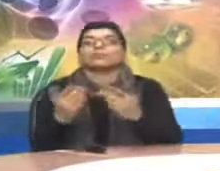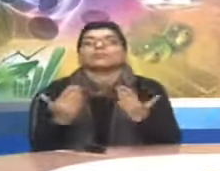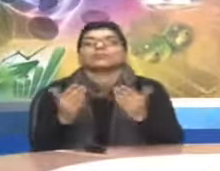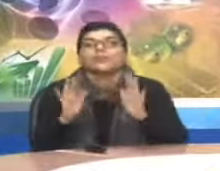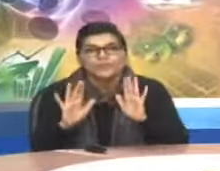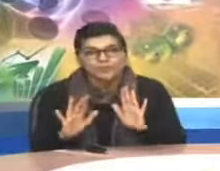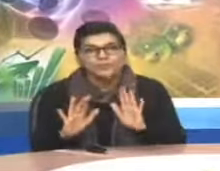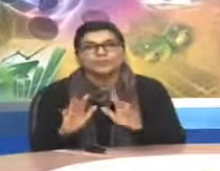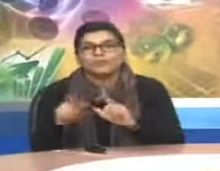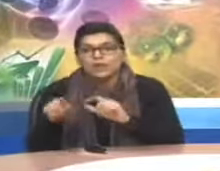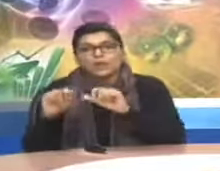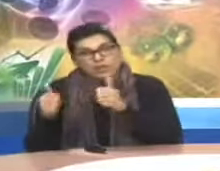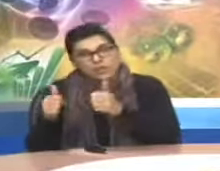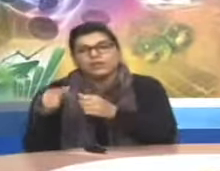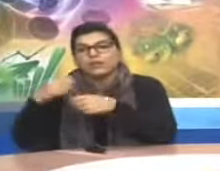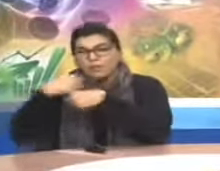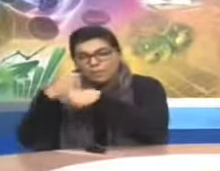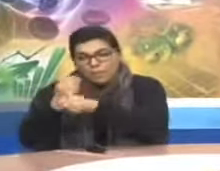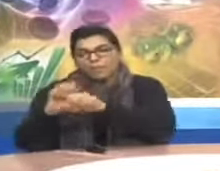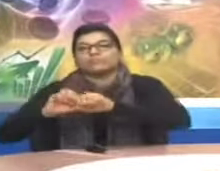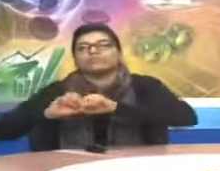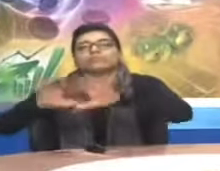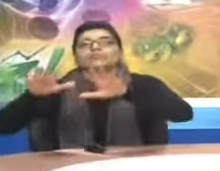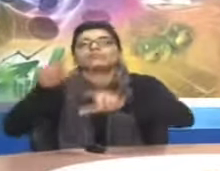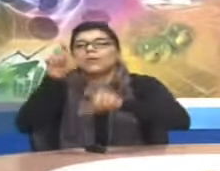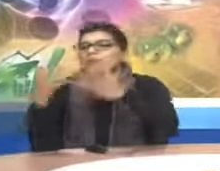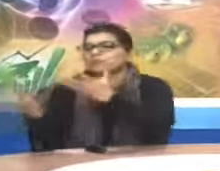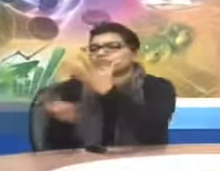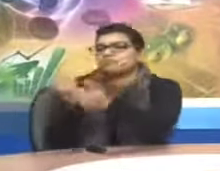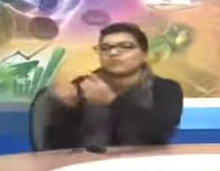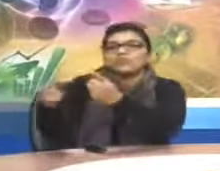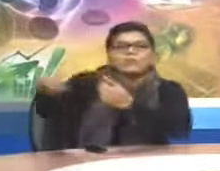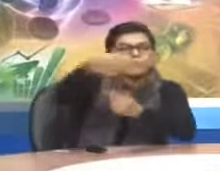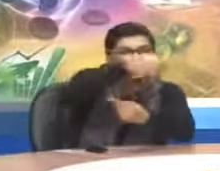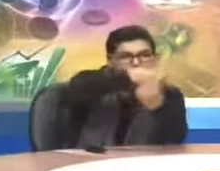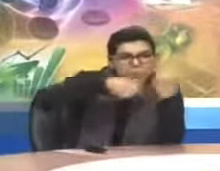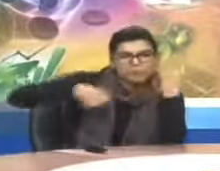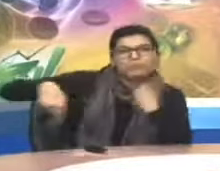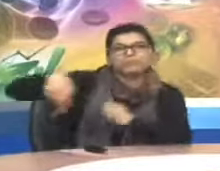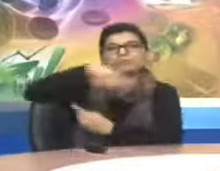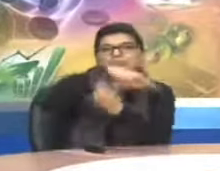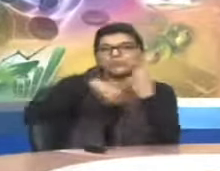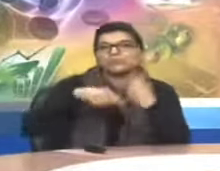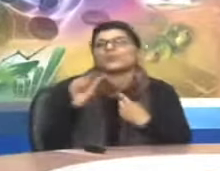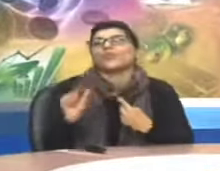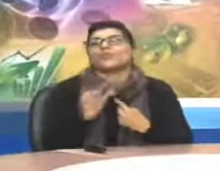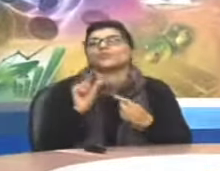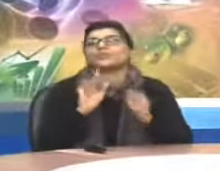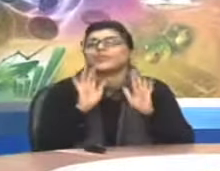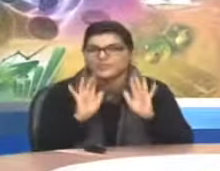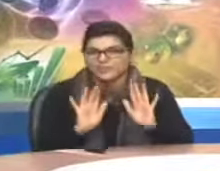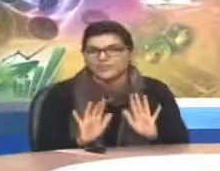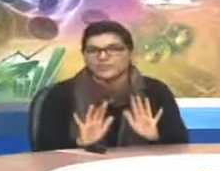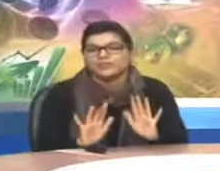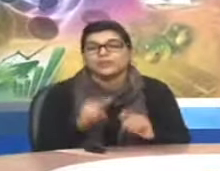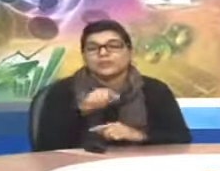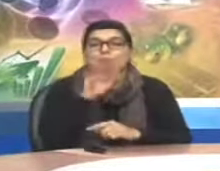paper. So, that paper is recycled and comes to you again. So, that